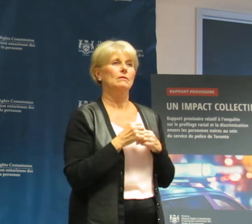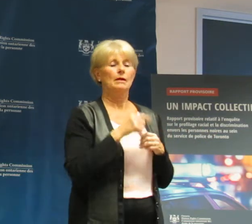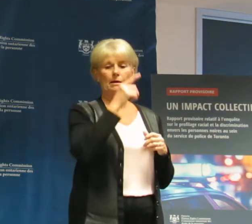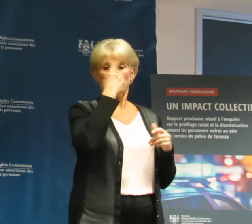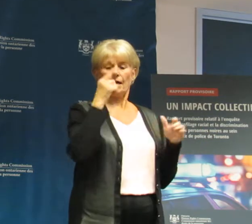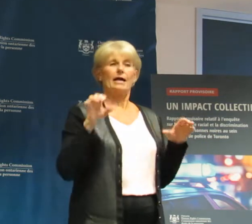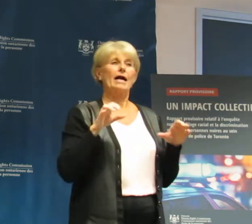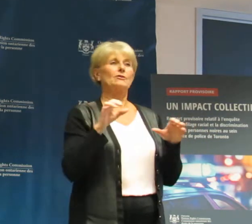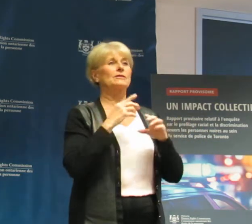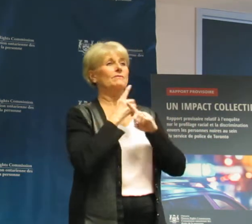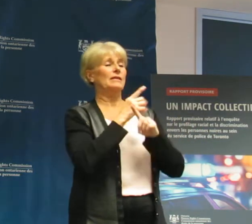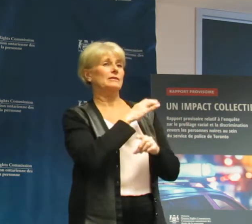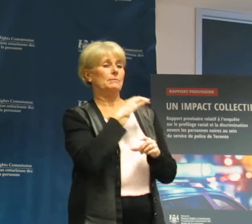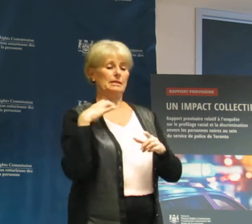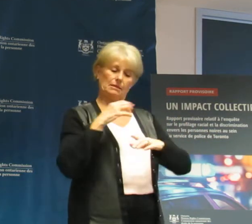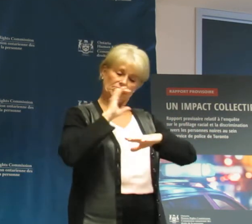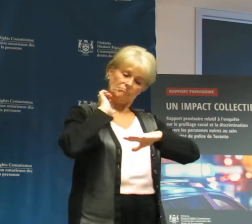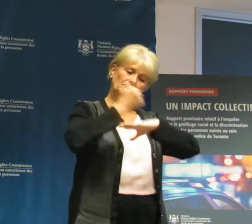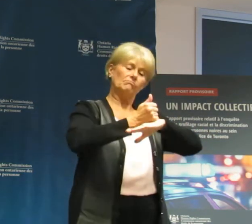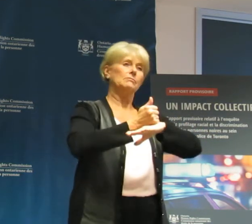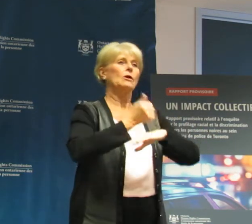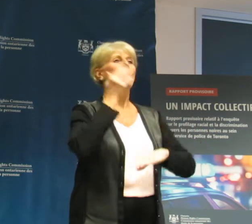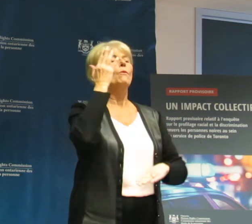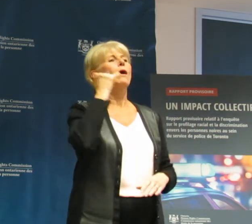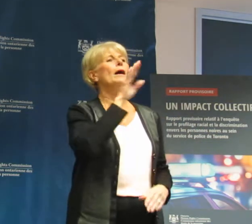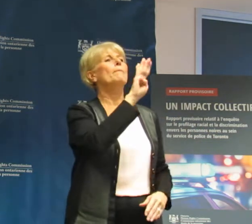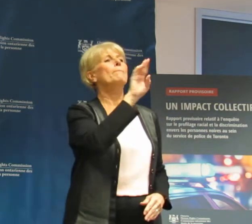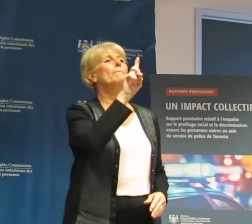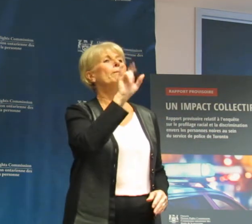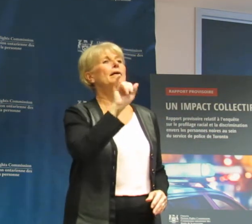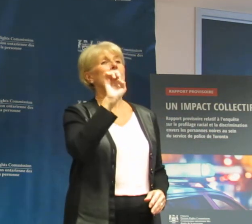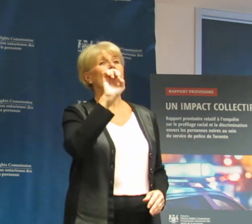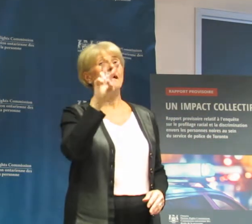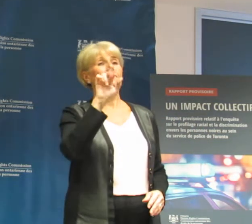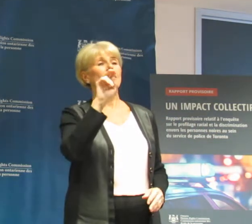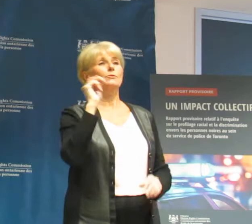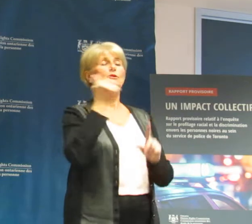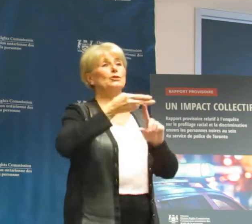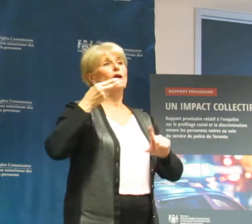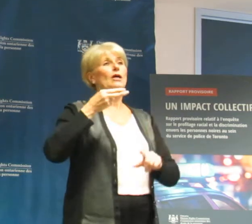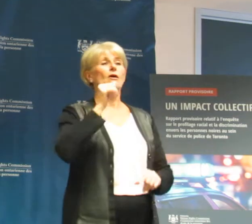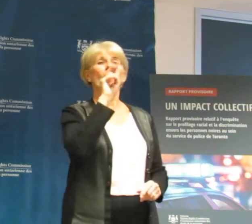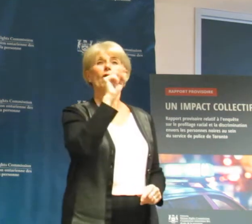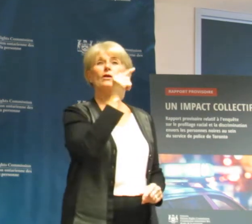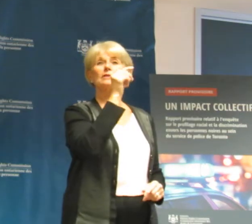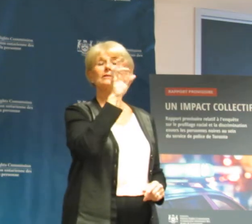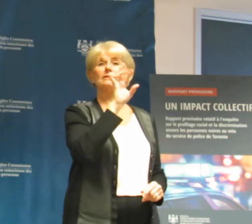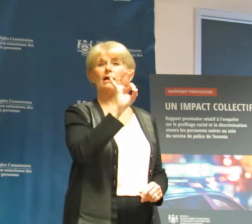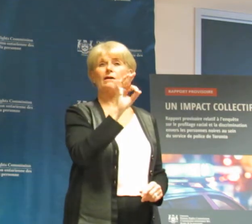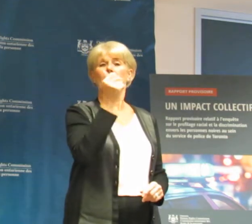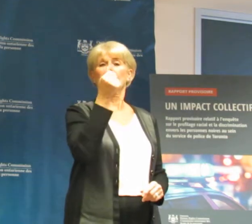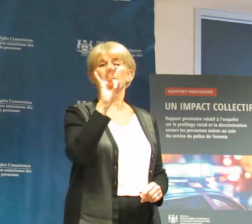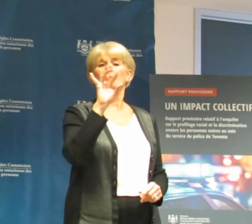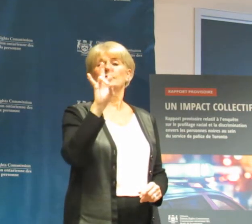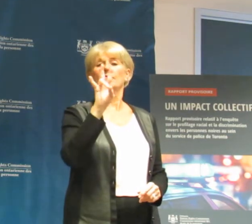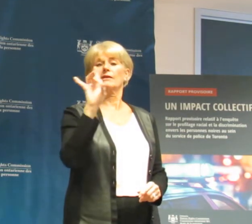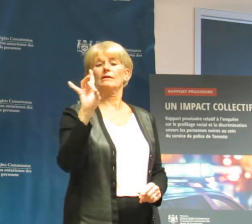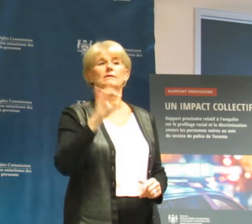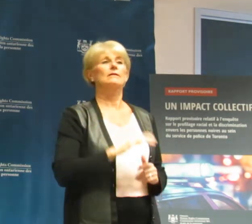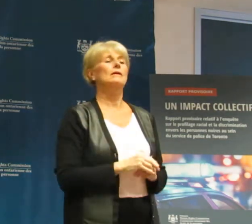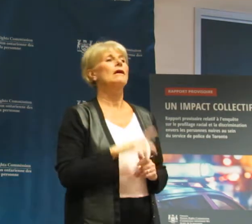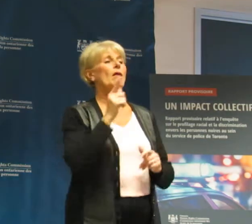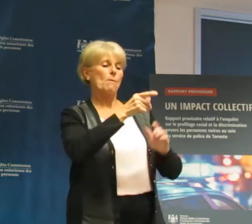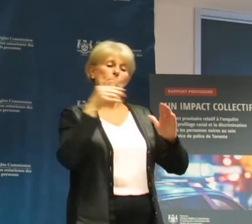Action Defense Committee was formed when Buddy Evans was shot on August 9, 1978.